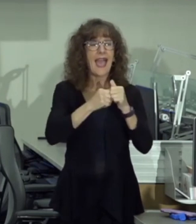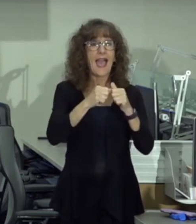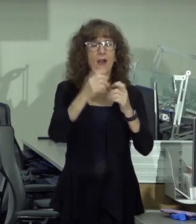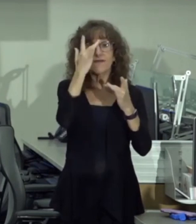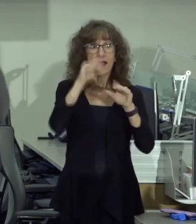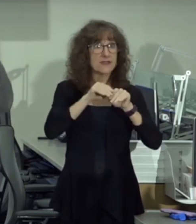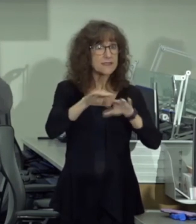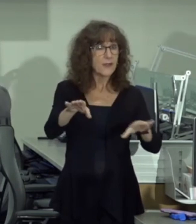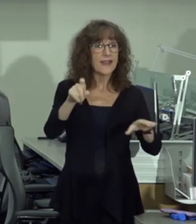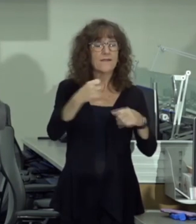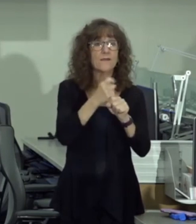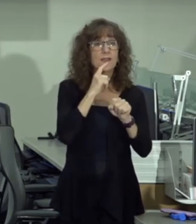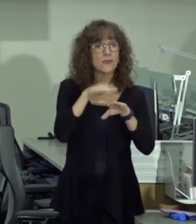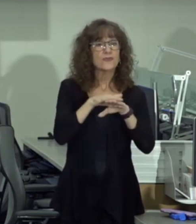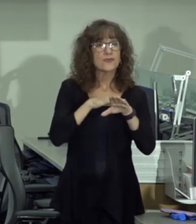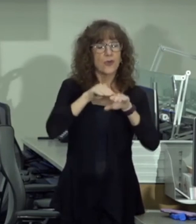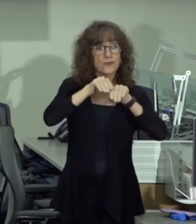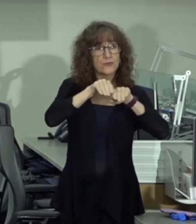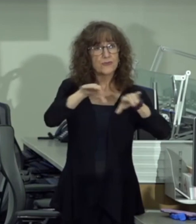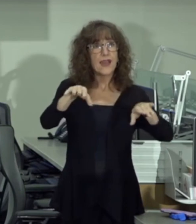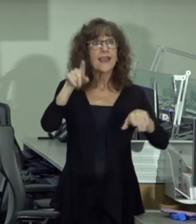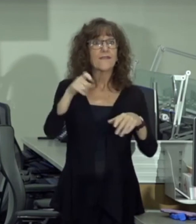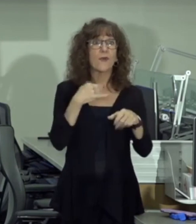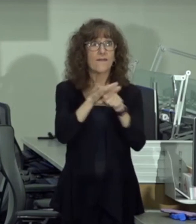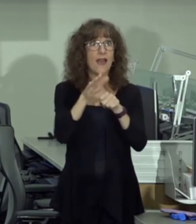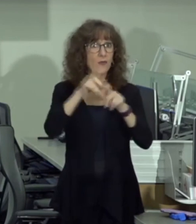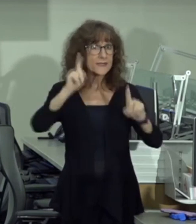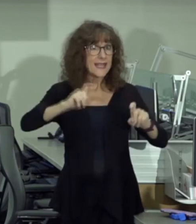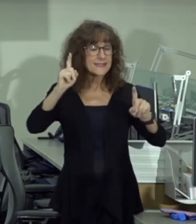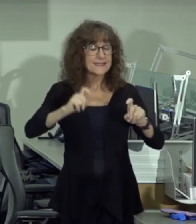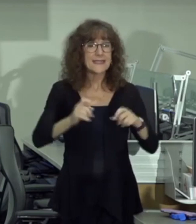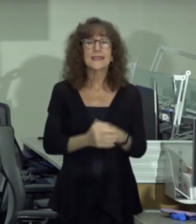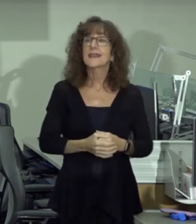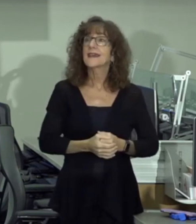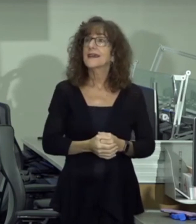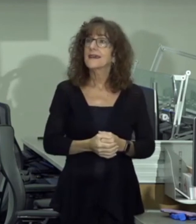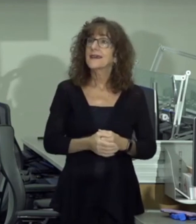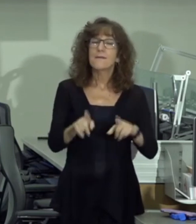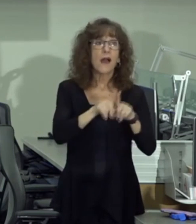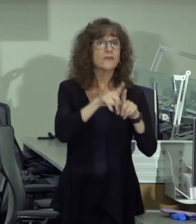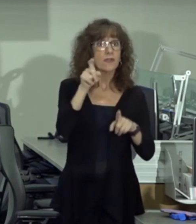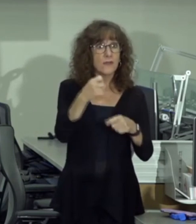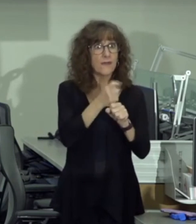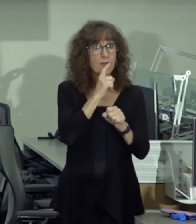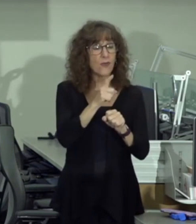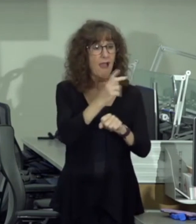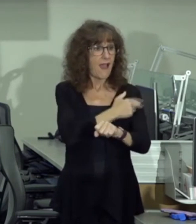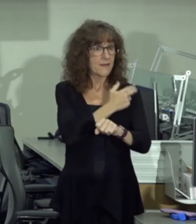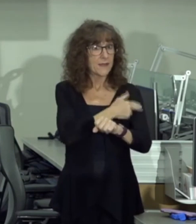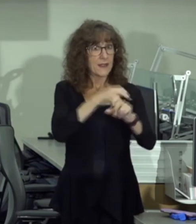is spreading. We got to make sure it's slowing down. We have to have adequate testing, but also you have to be sure that the